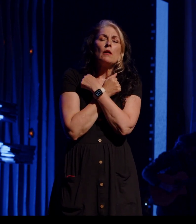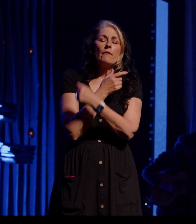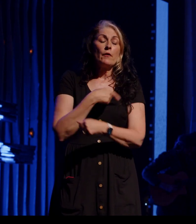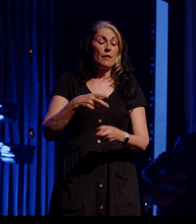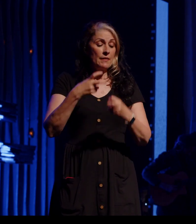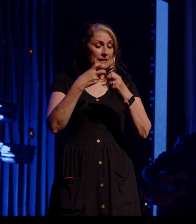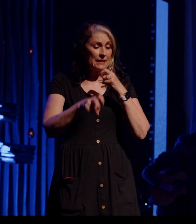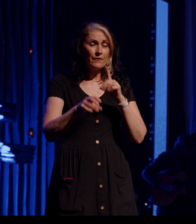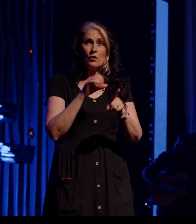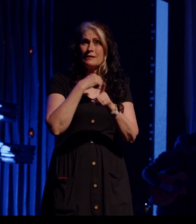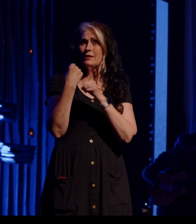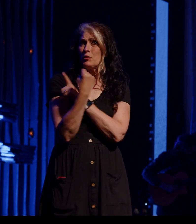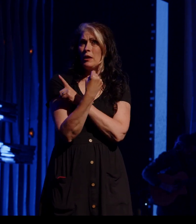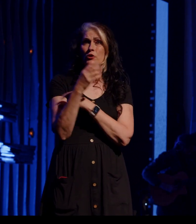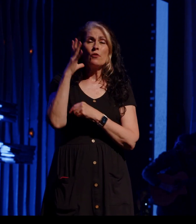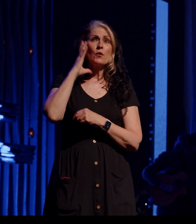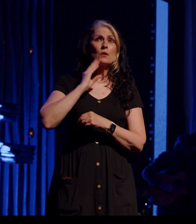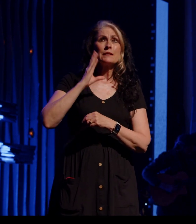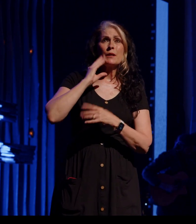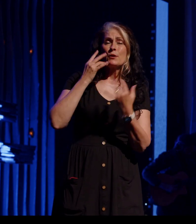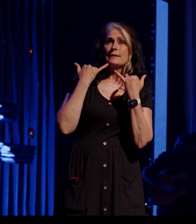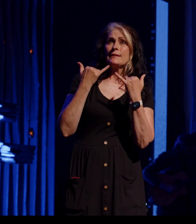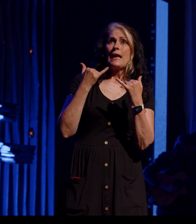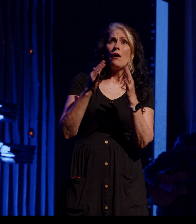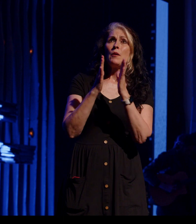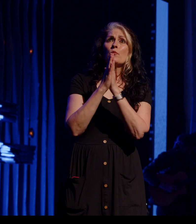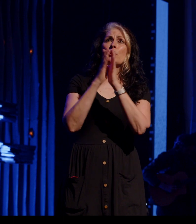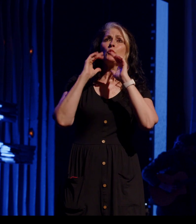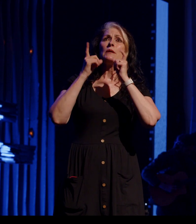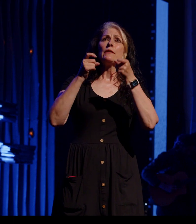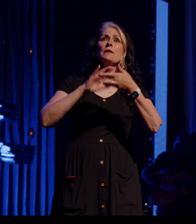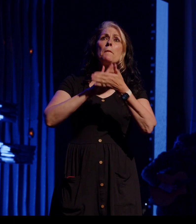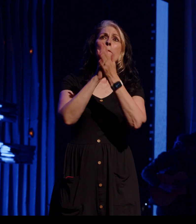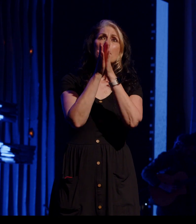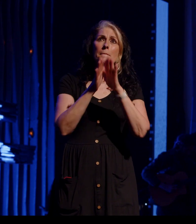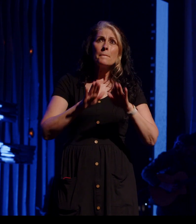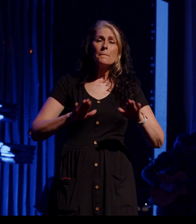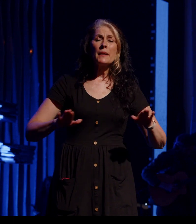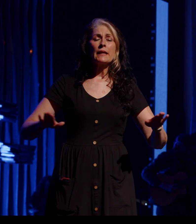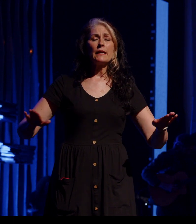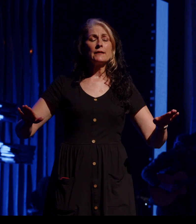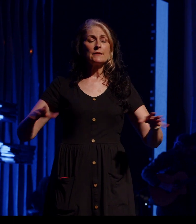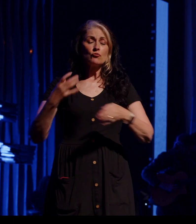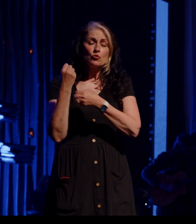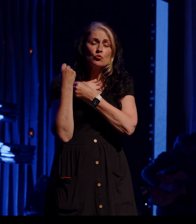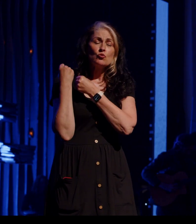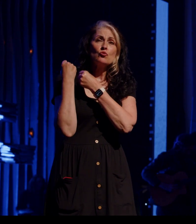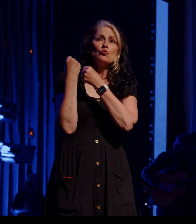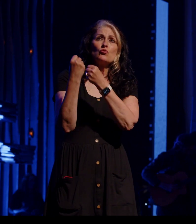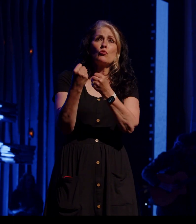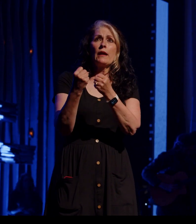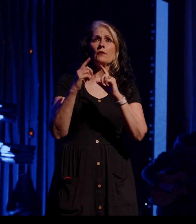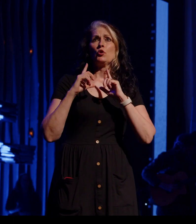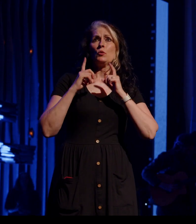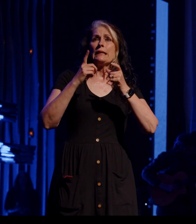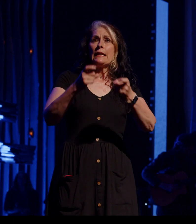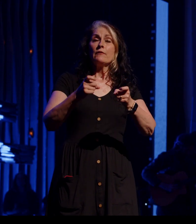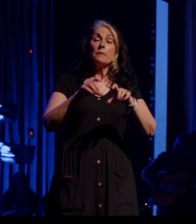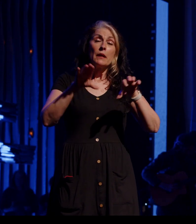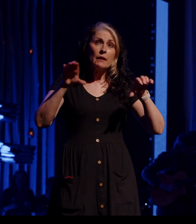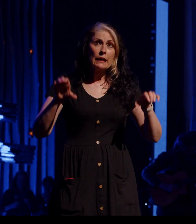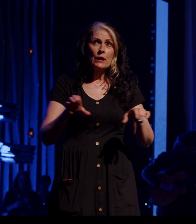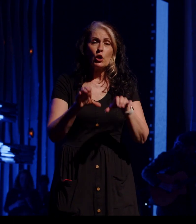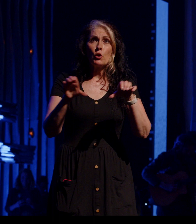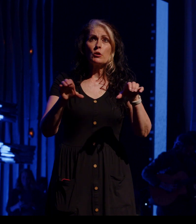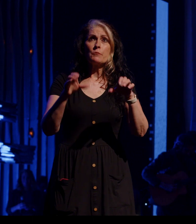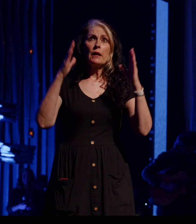difficult situations many are going through right now, God, I pray you give them peace. I pray you give them strength. I pray you give them